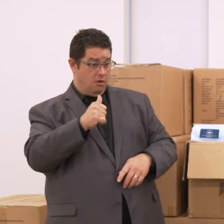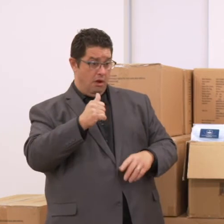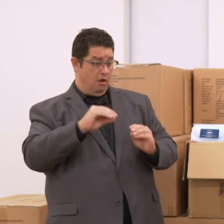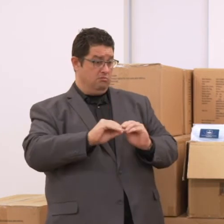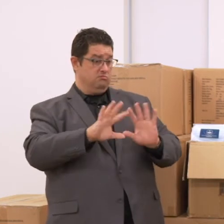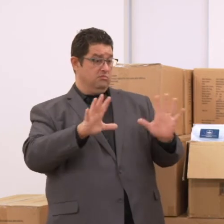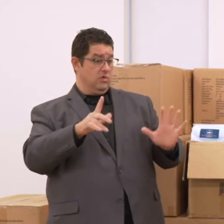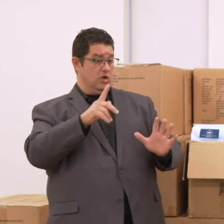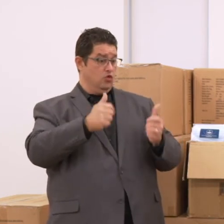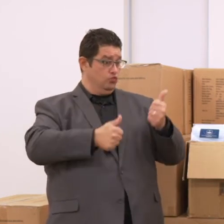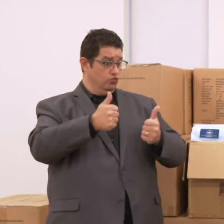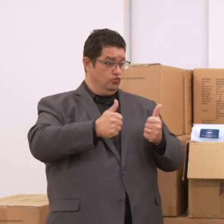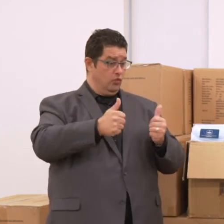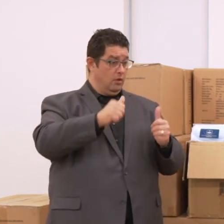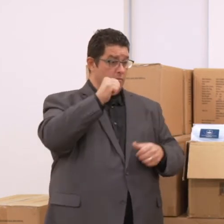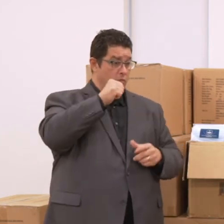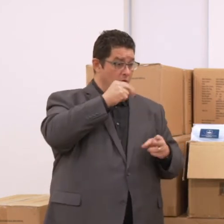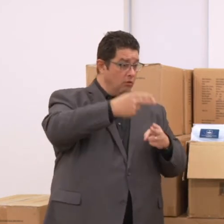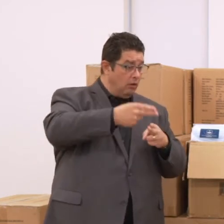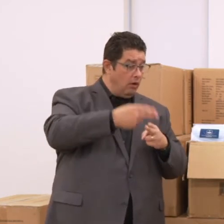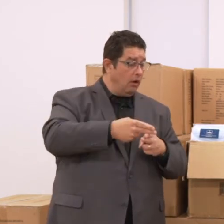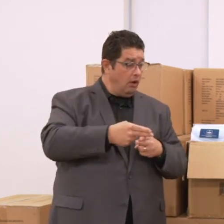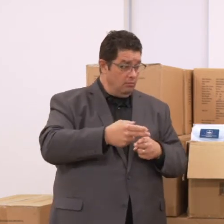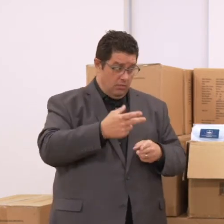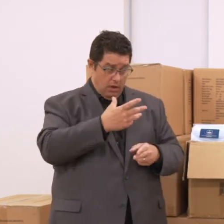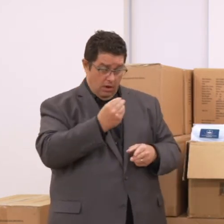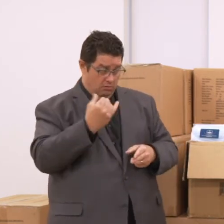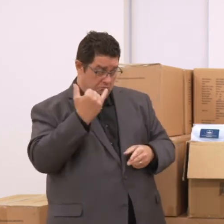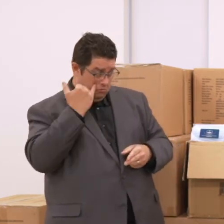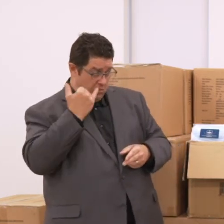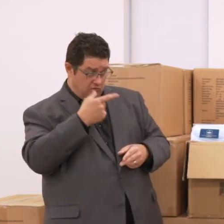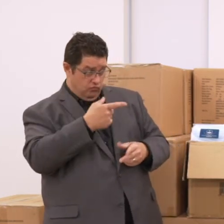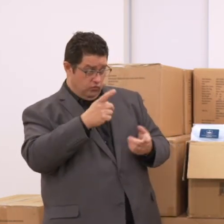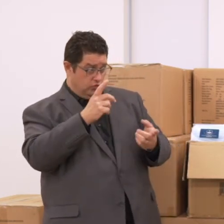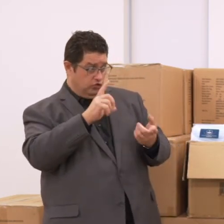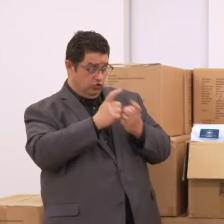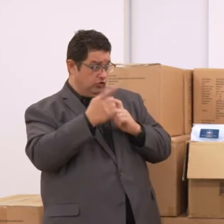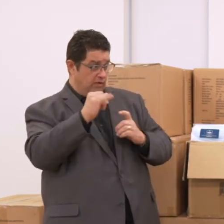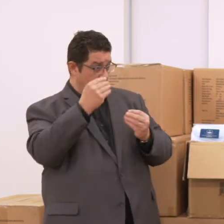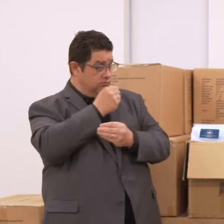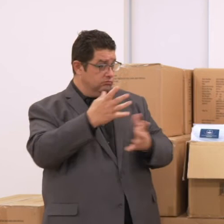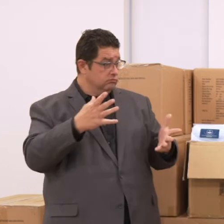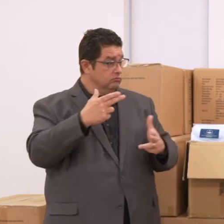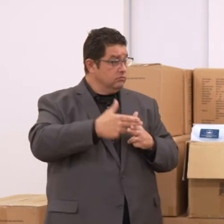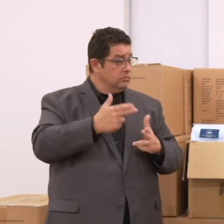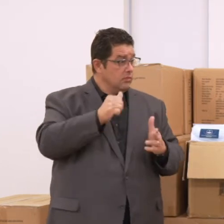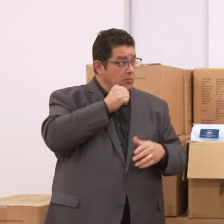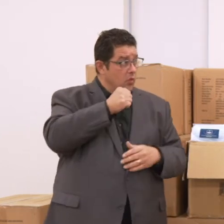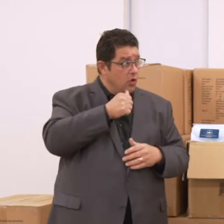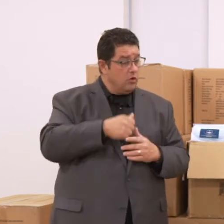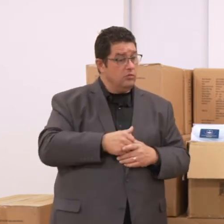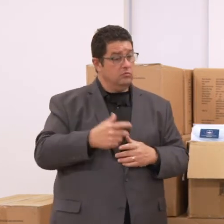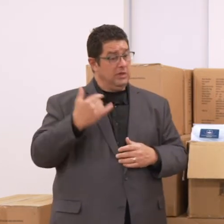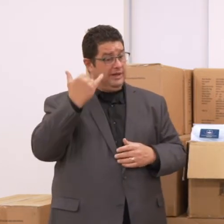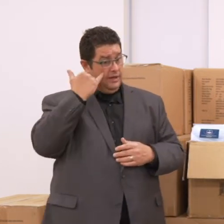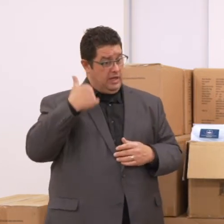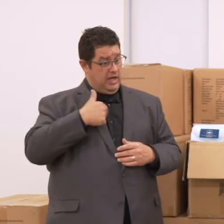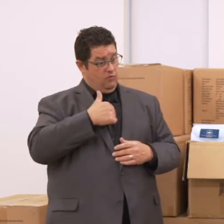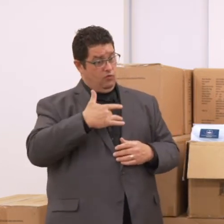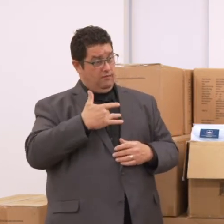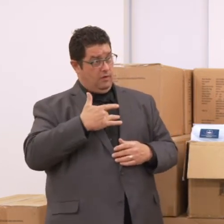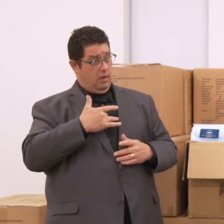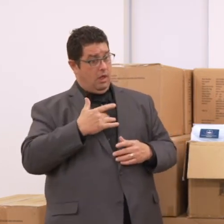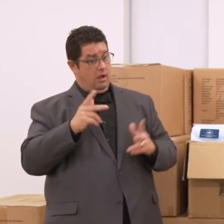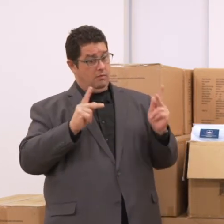is that something you're moving to change? So if we think there is a reason for people to know of an outbreak at a